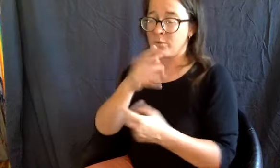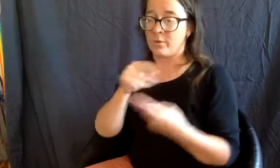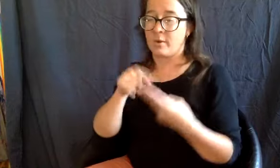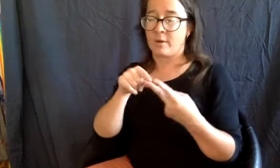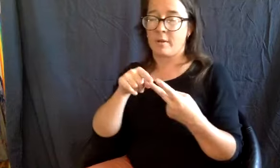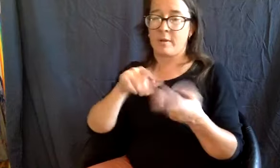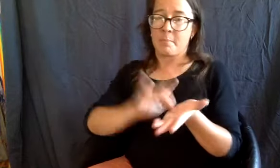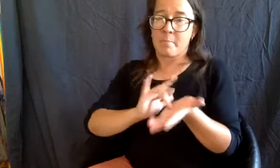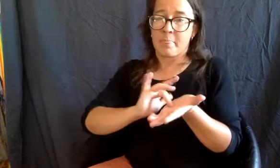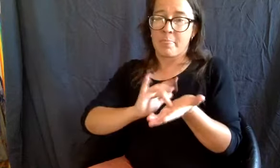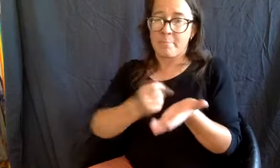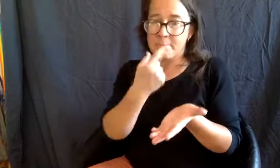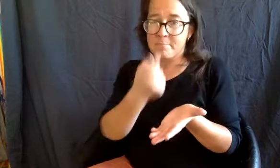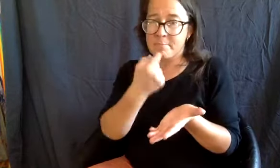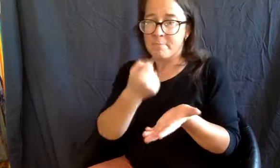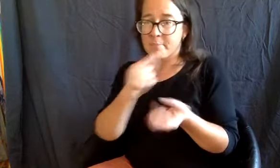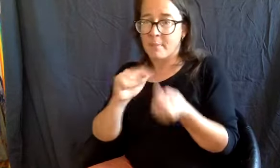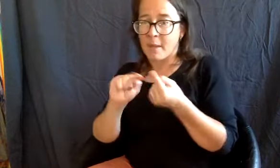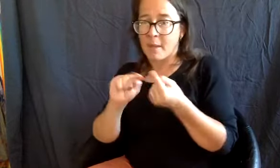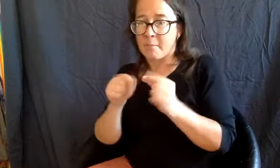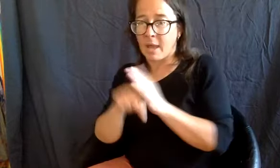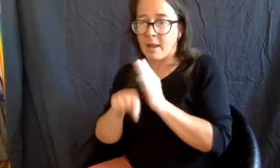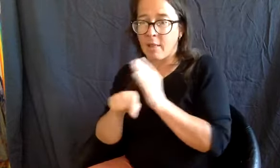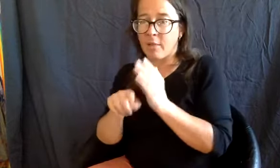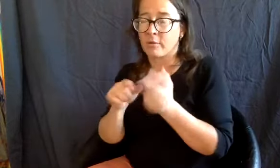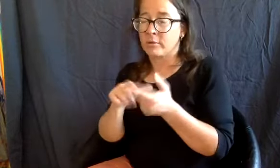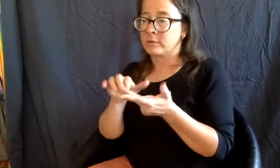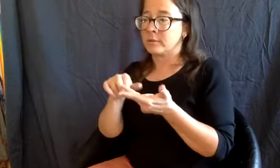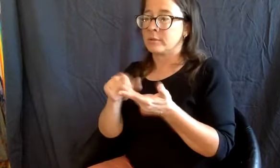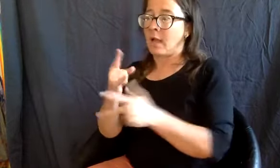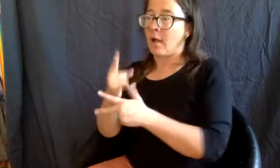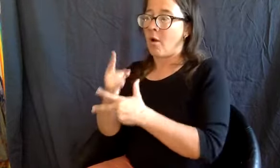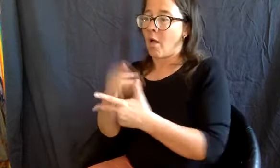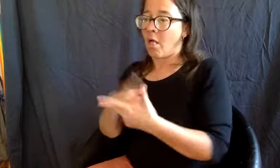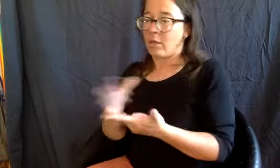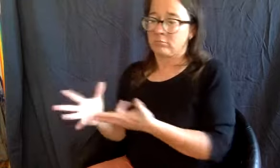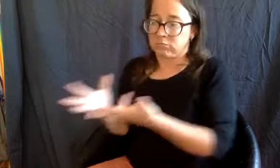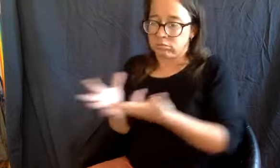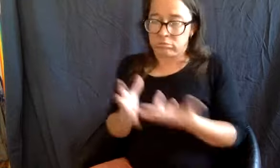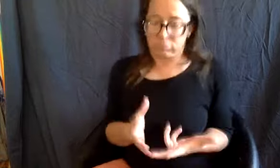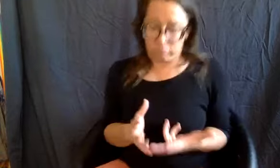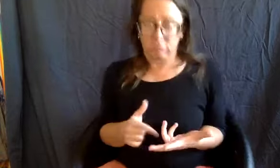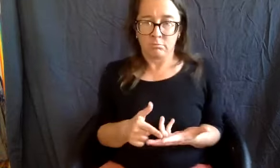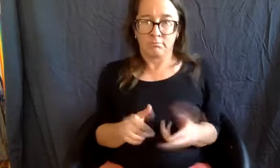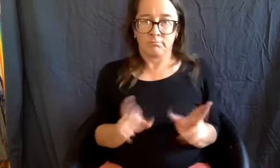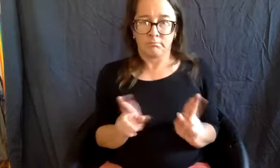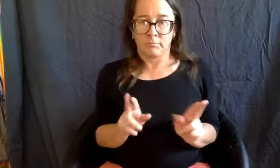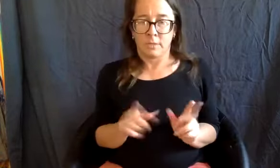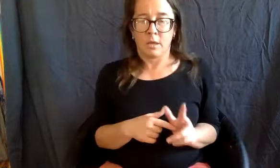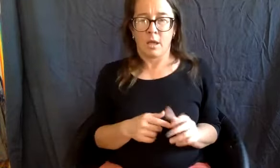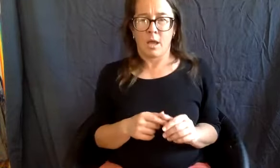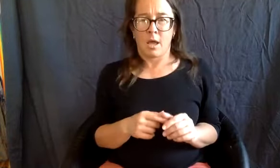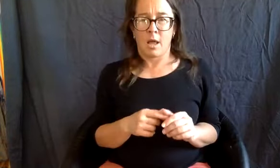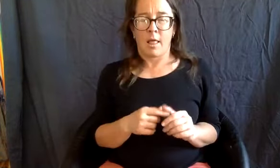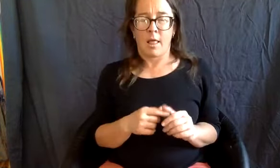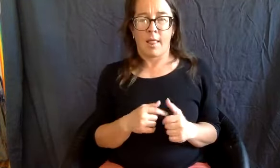I remember the room reeked of cigarettes, stale beer. I remember going into the kitchen and getting a bottle of